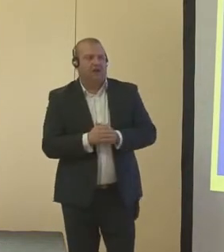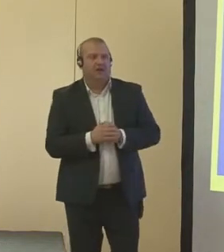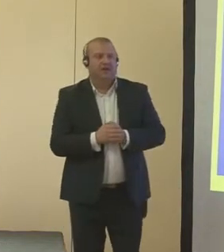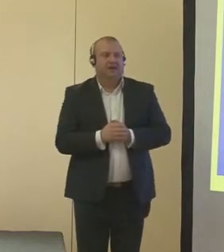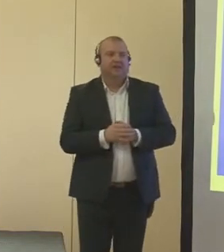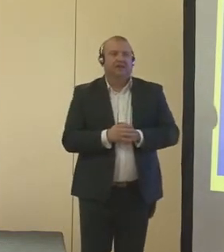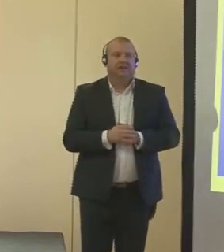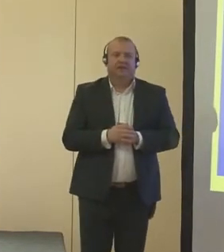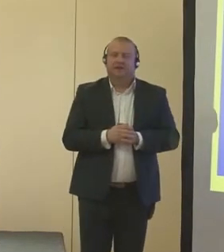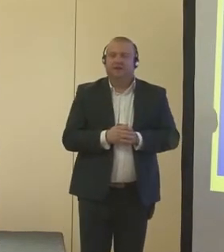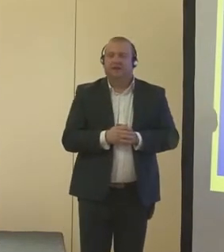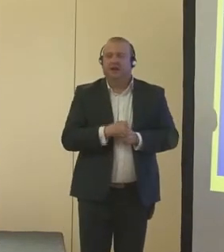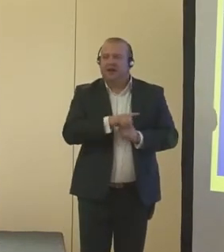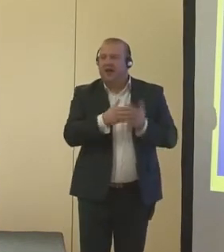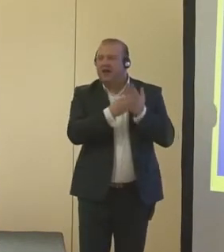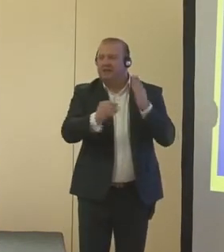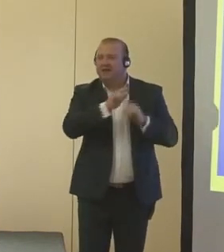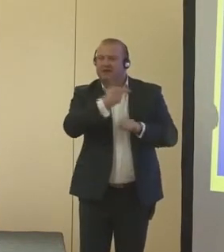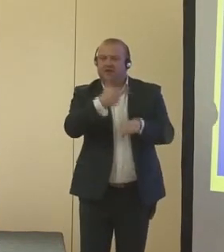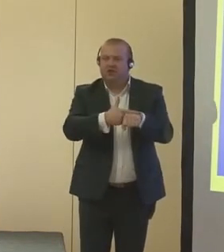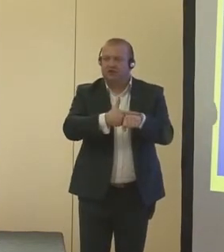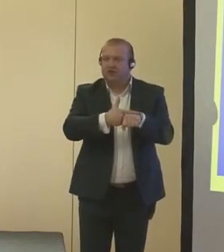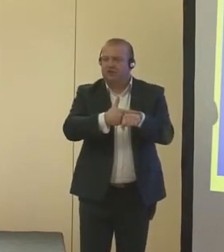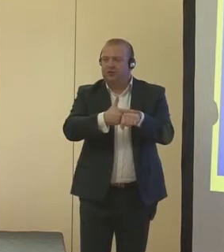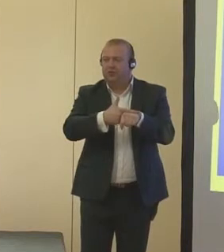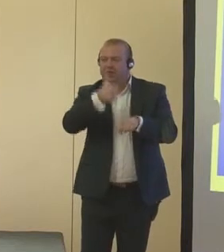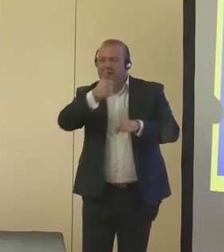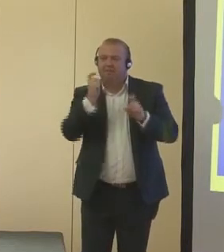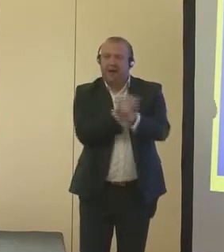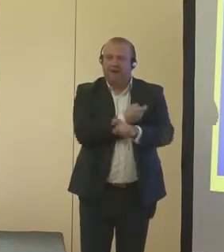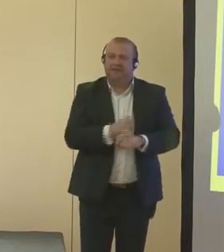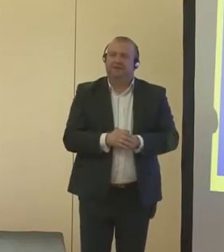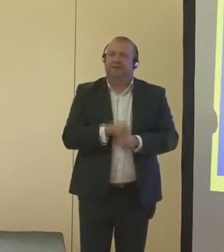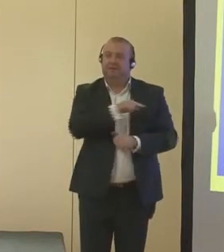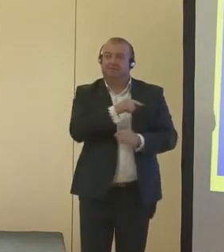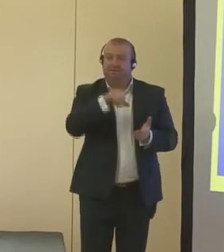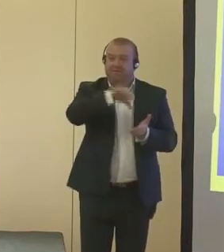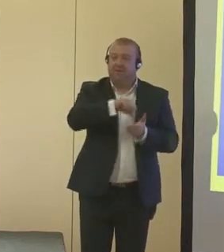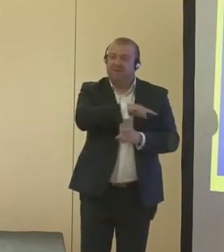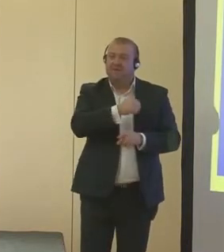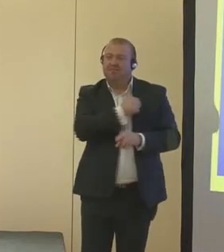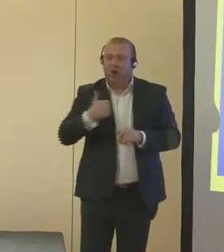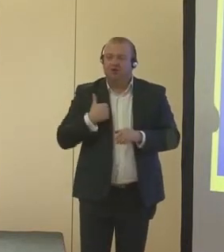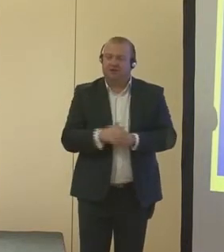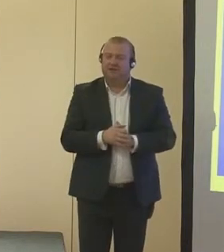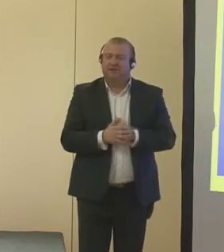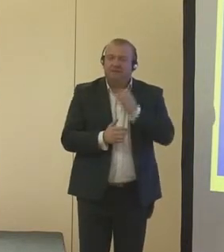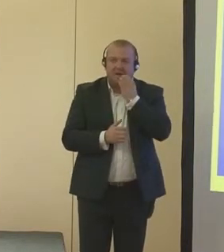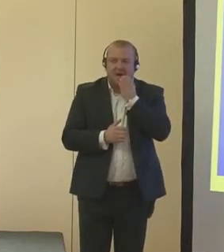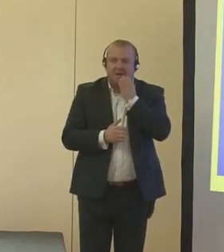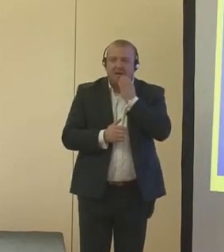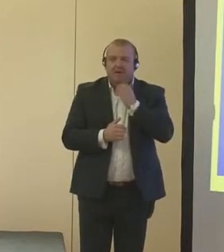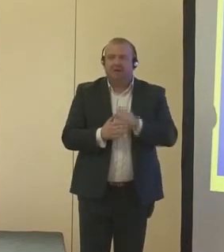Poland is here today. With 21 experts from all over Europe, we looked into